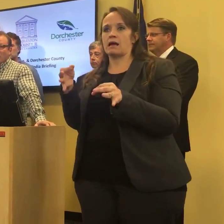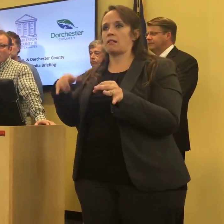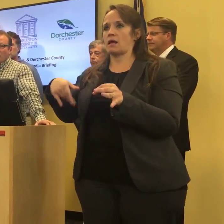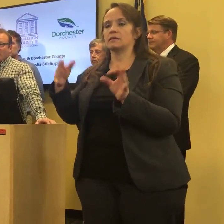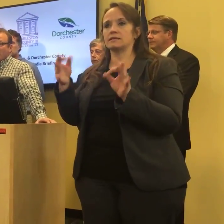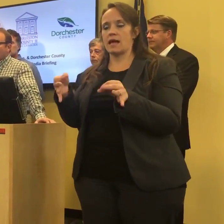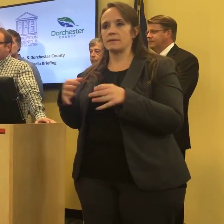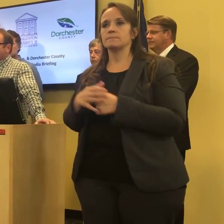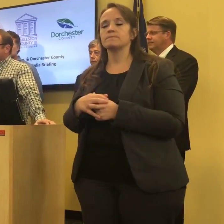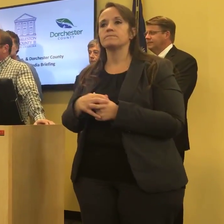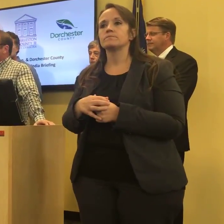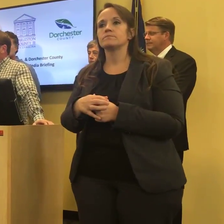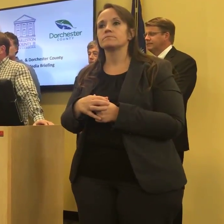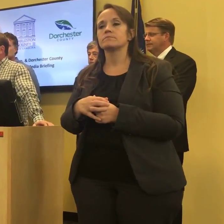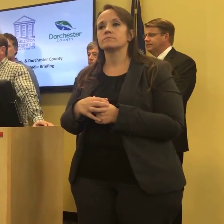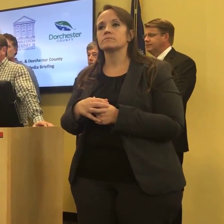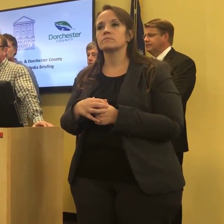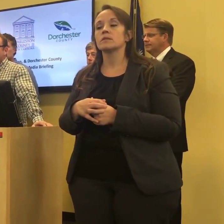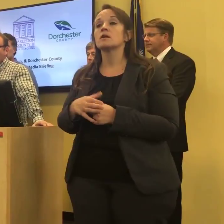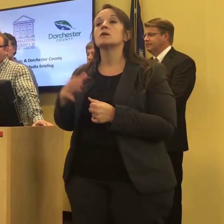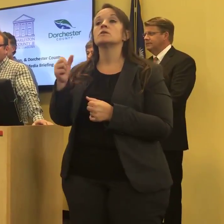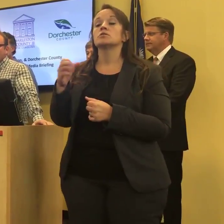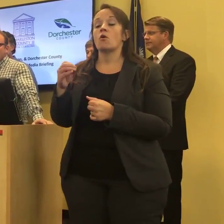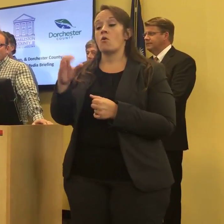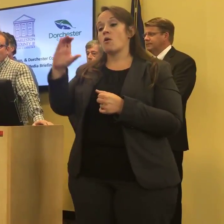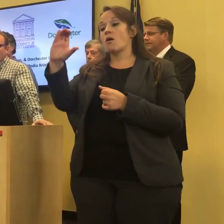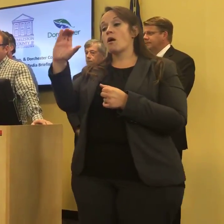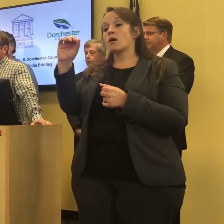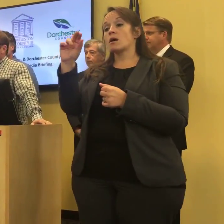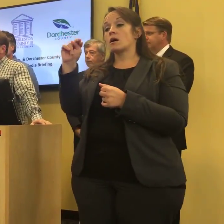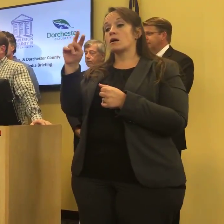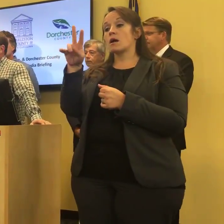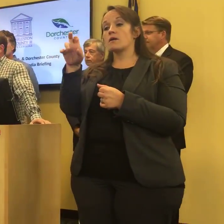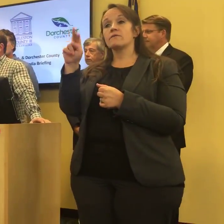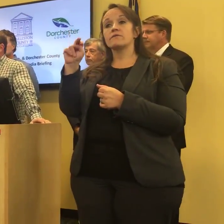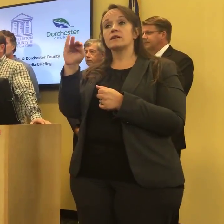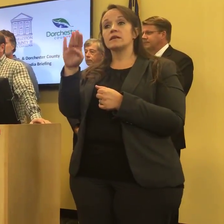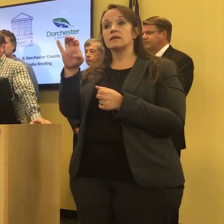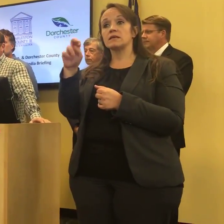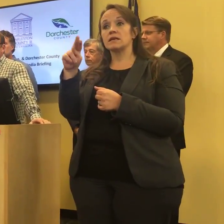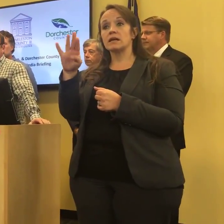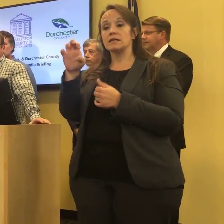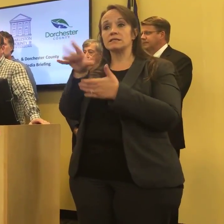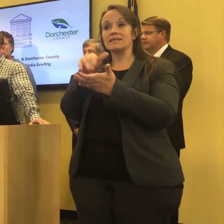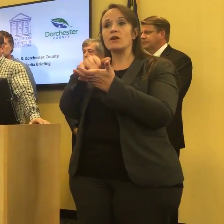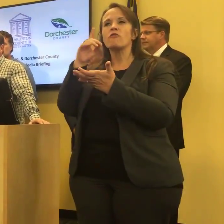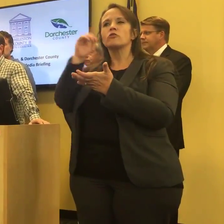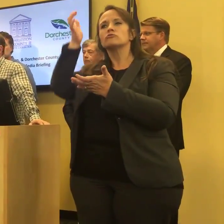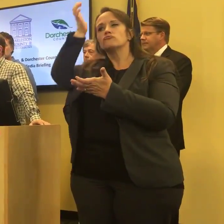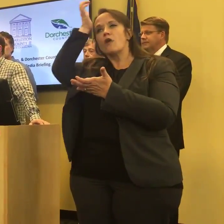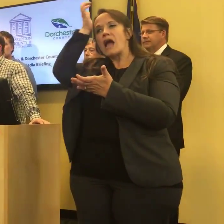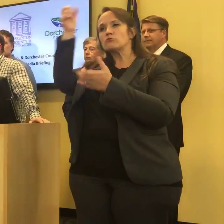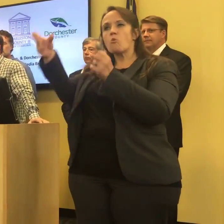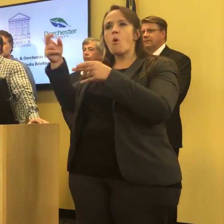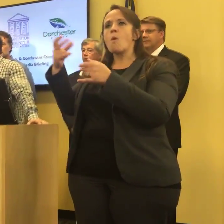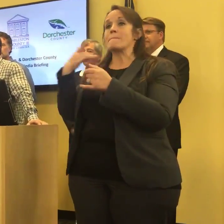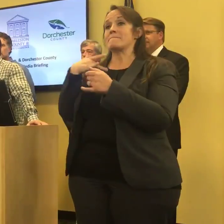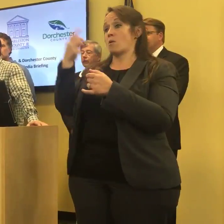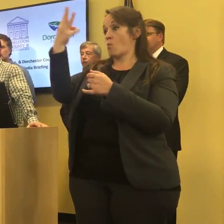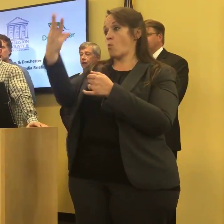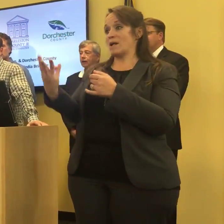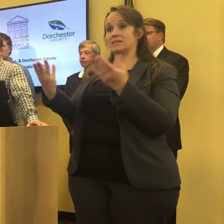that are normally closed today on Wednesdays have been opened. So if you need to get rid of some garbage, the convenience sites are open until 6